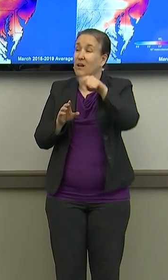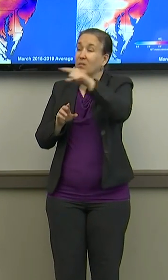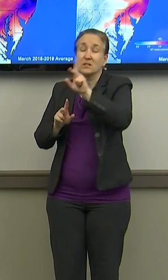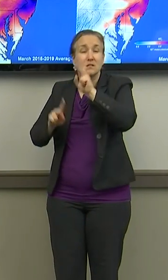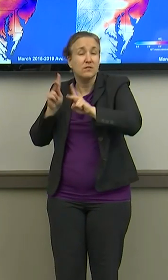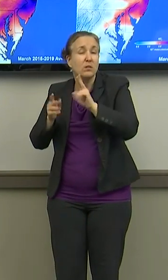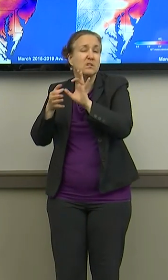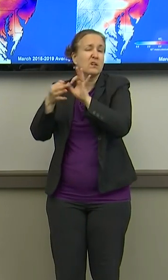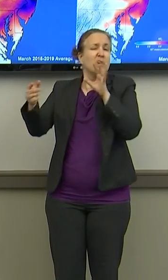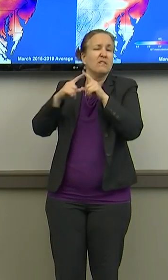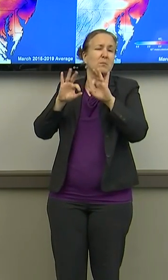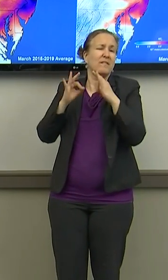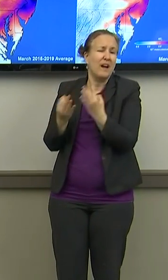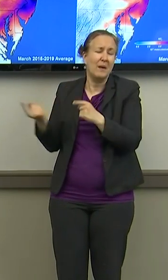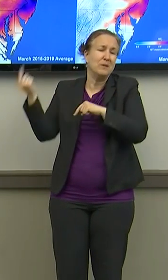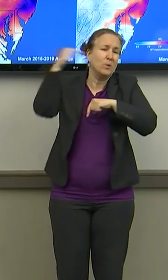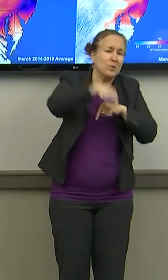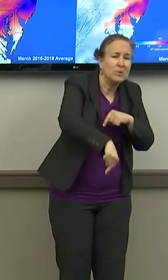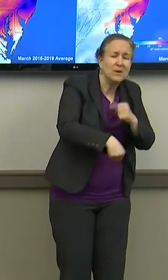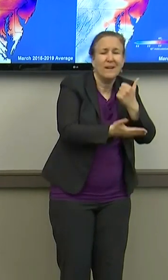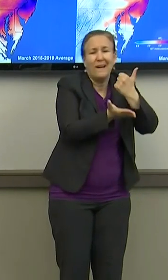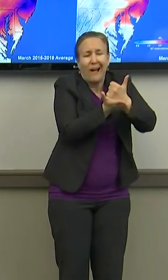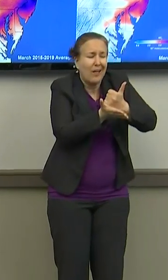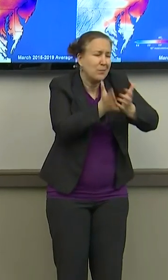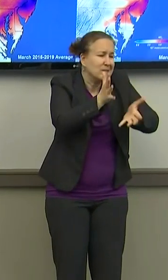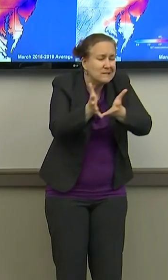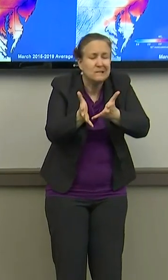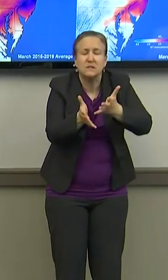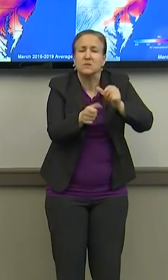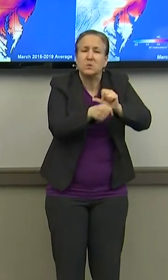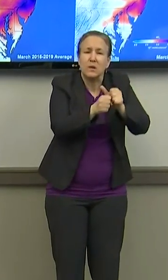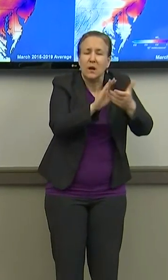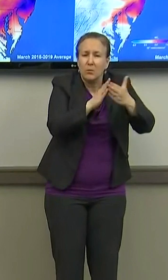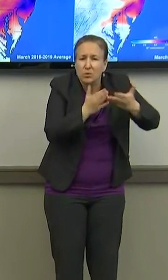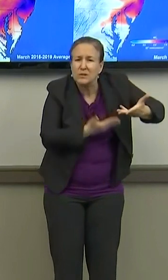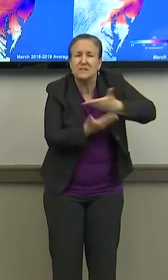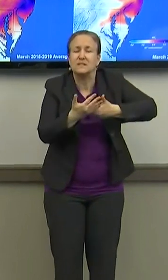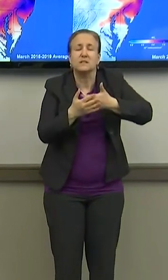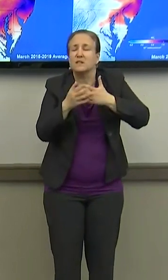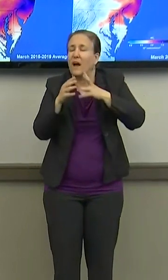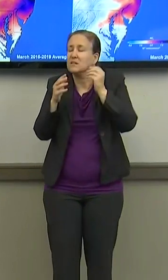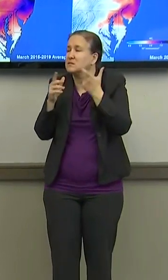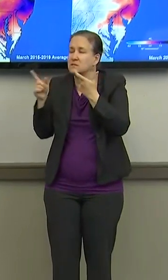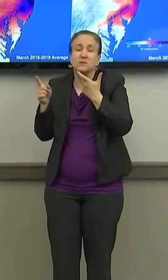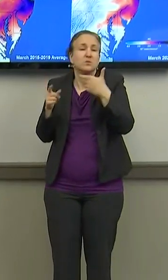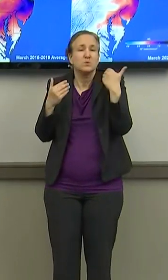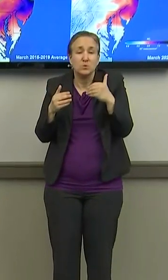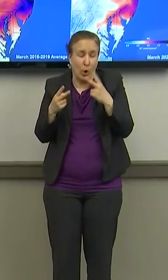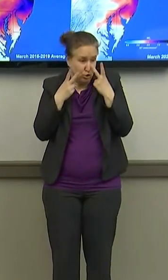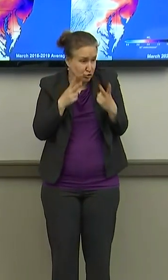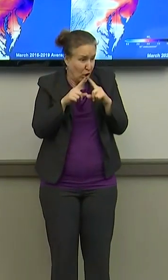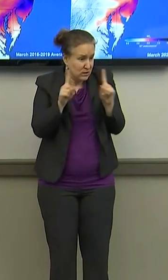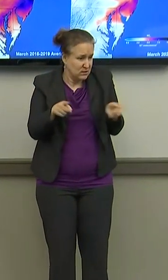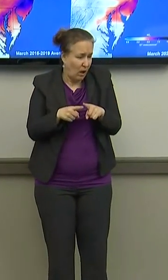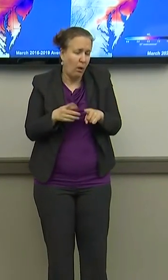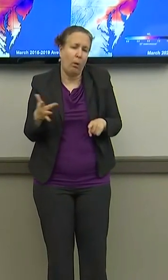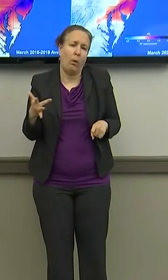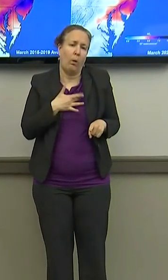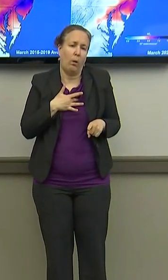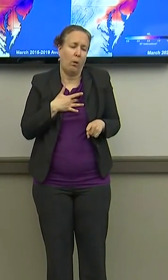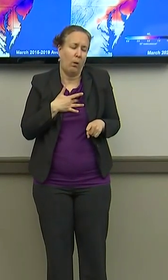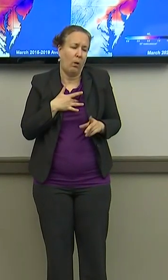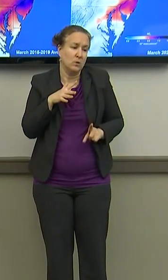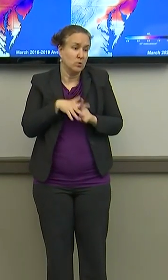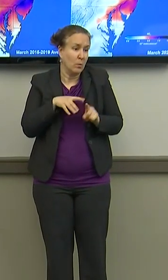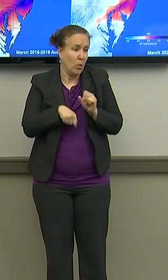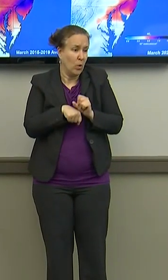are away from their family here helping the community here in Montgomery County, and it really made their day to come to work today